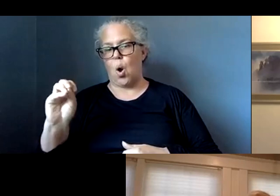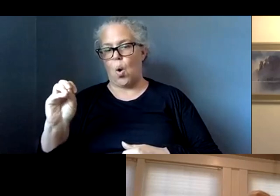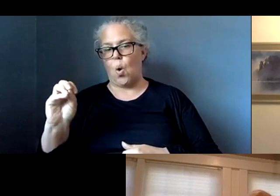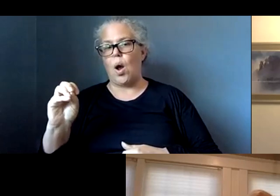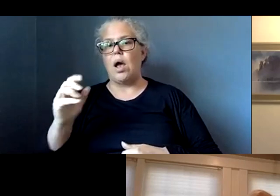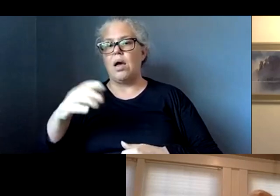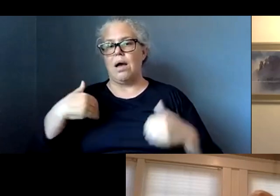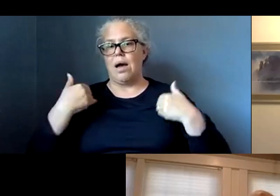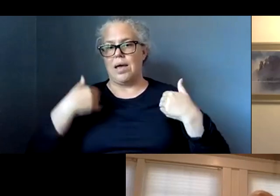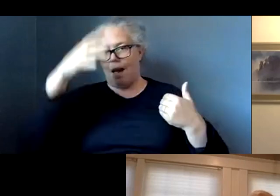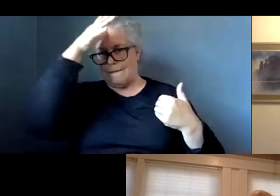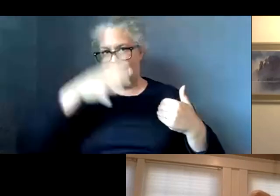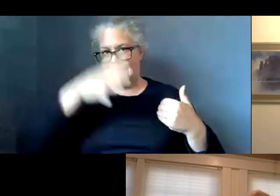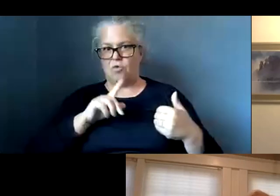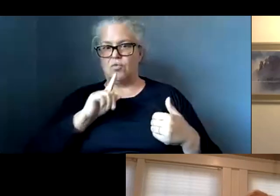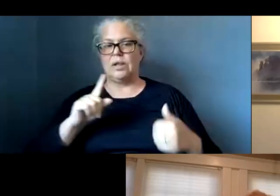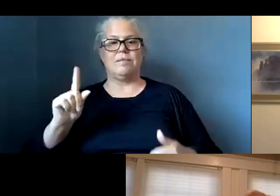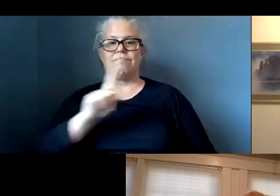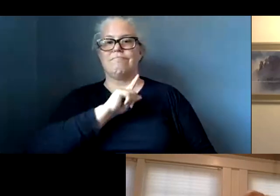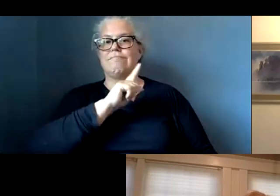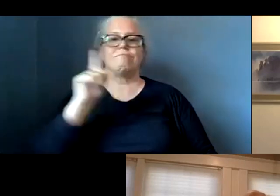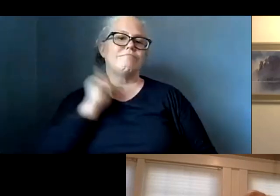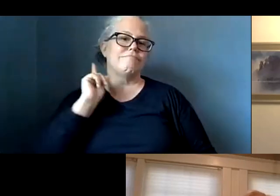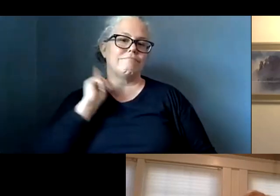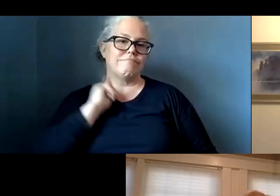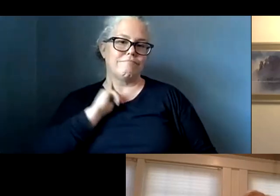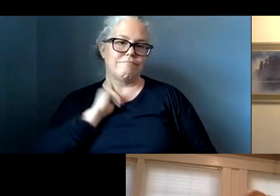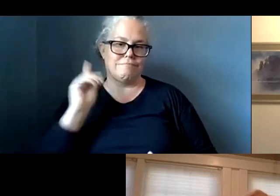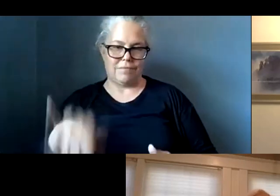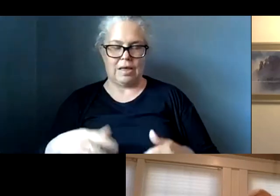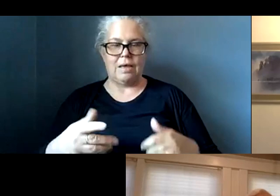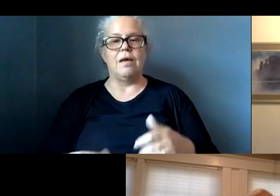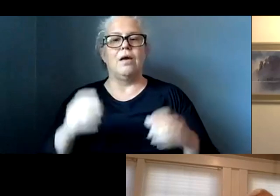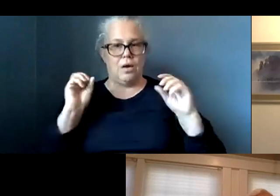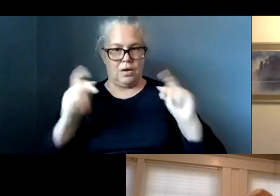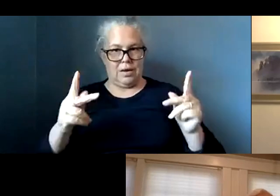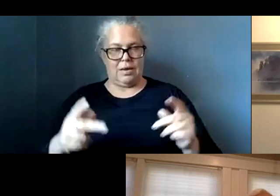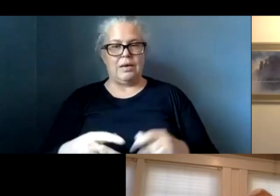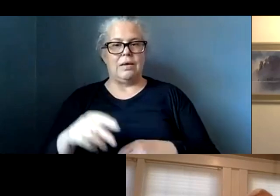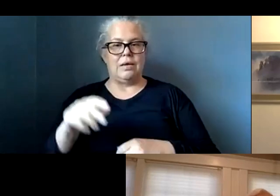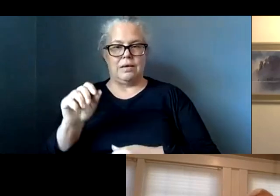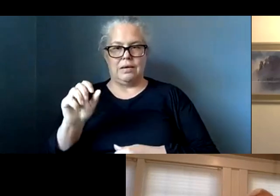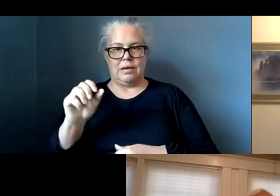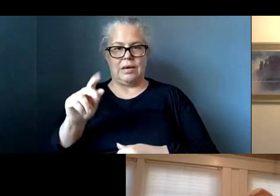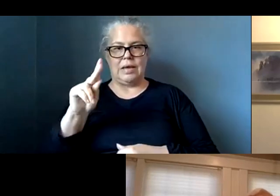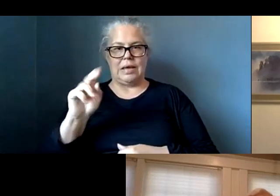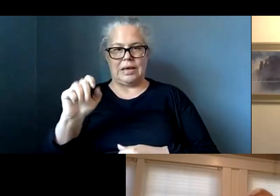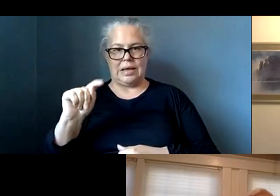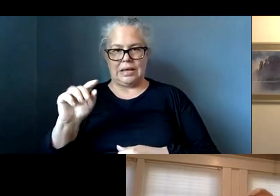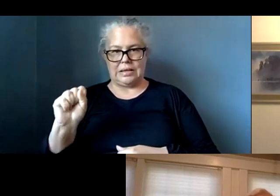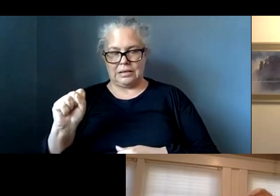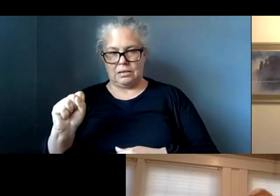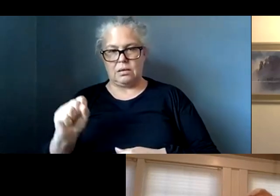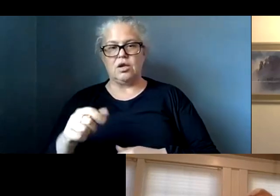some alone time with Madeline. Excuse me, here we go. The Eve of St. Agnes, John Keats.